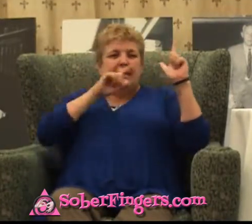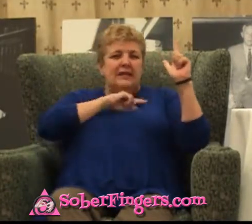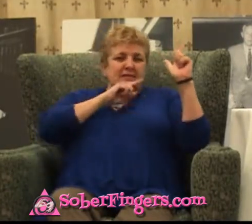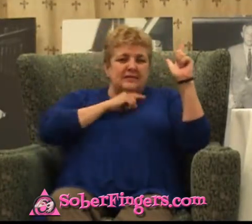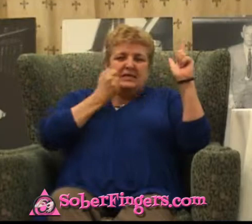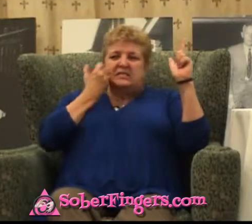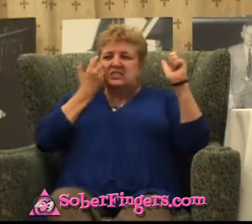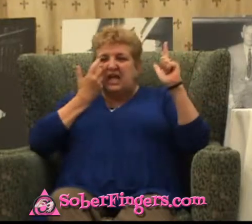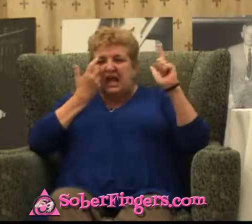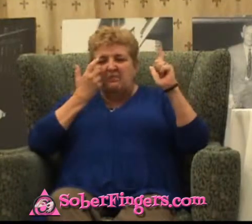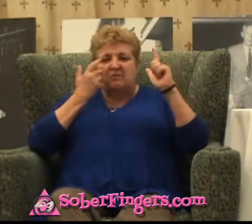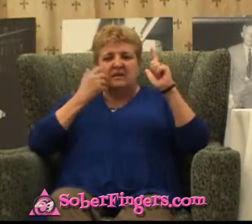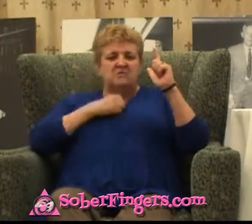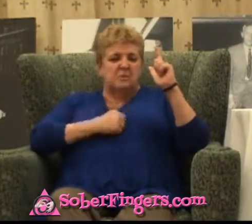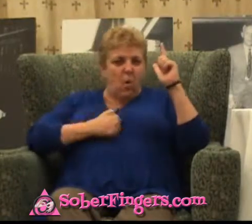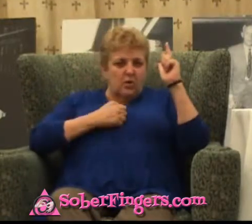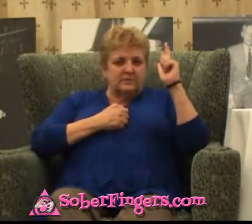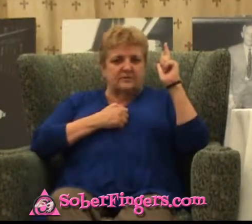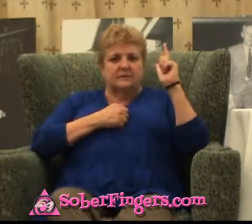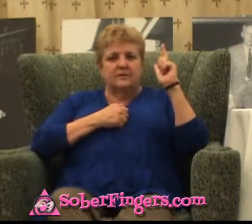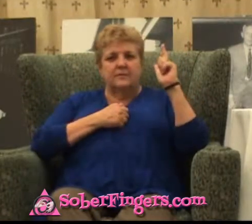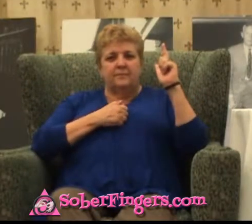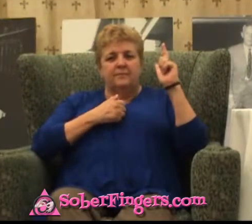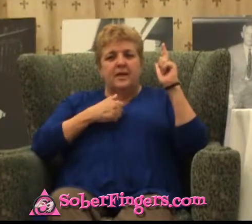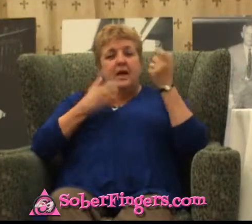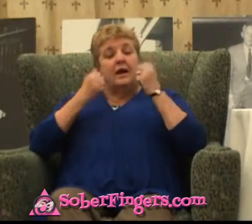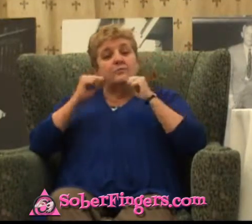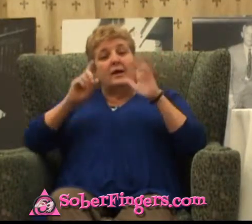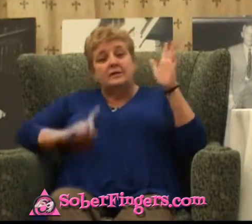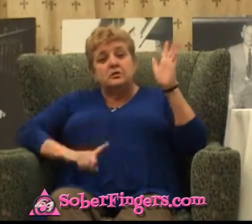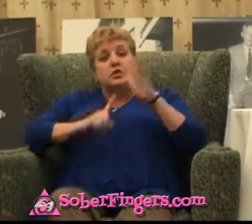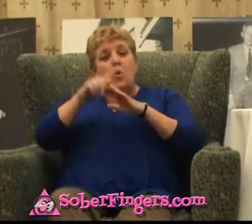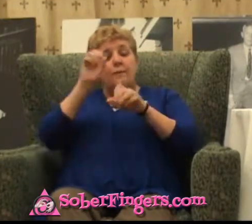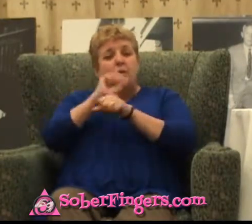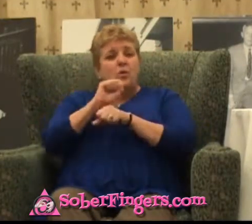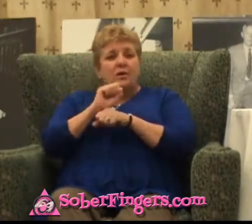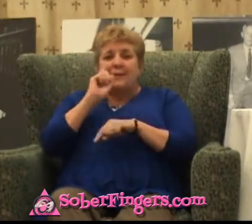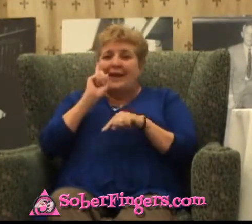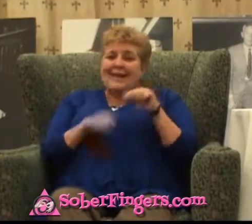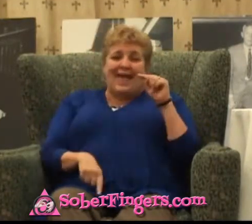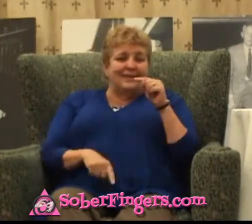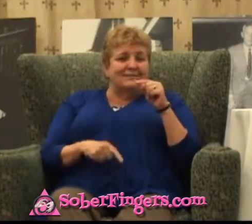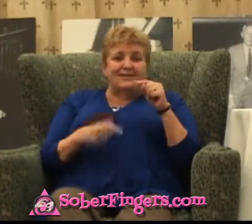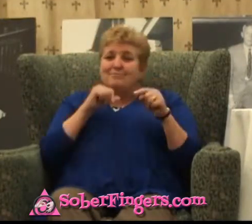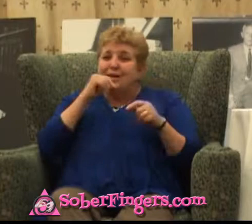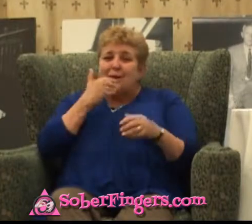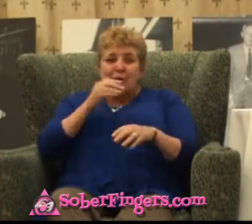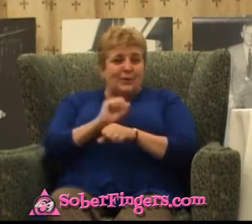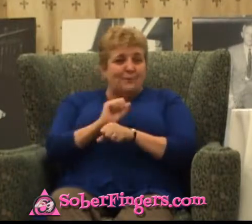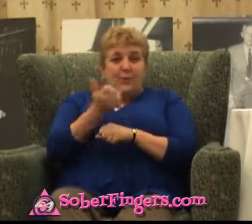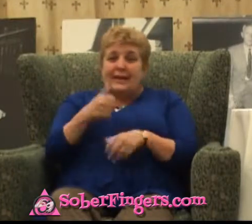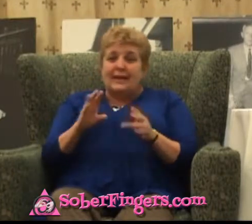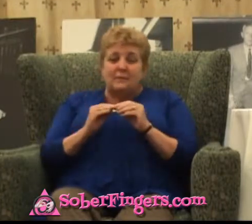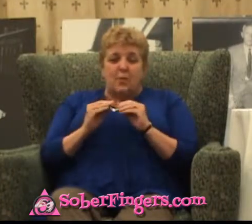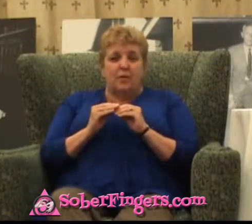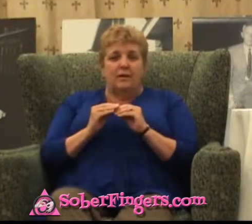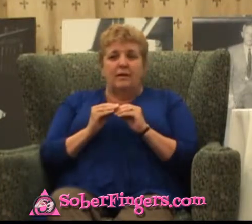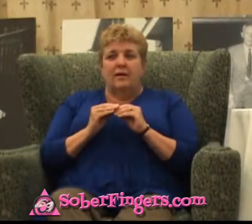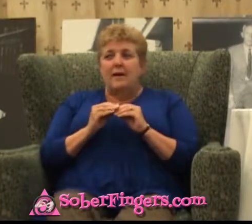more. I'm trying to show up at work and be a good employee, but I can't do that anymore because I'm in the throes of alcoholism, so